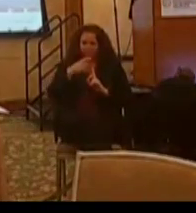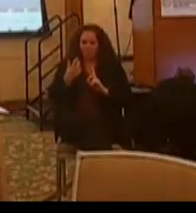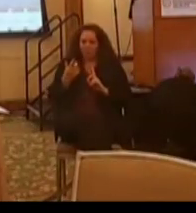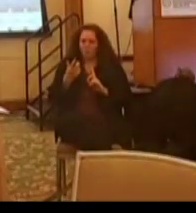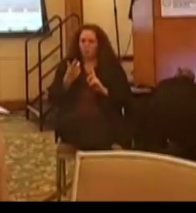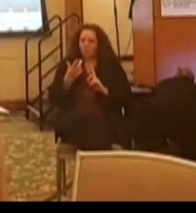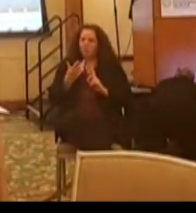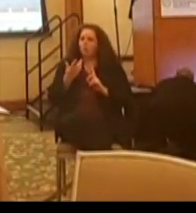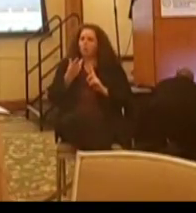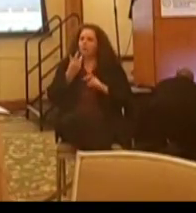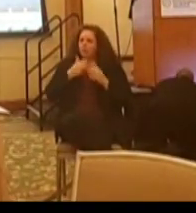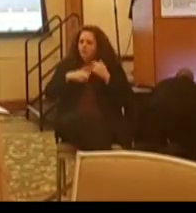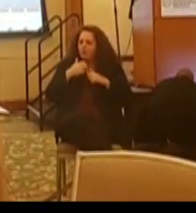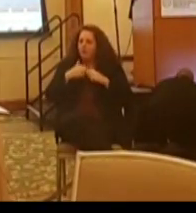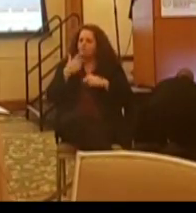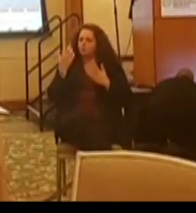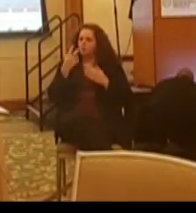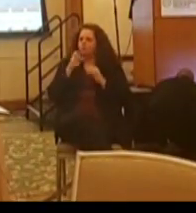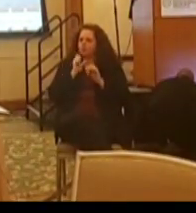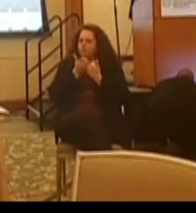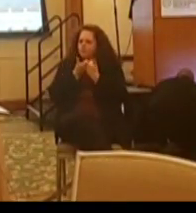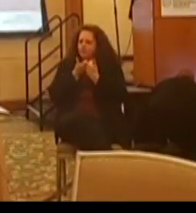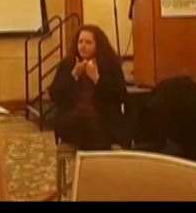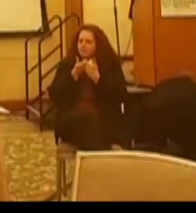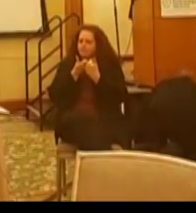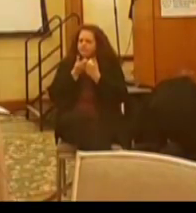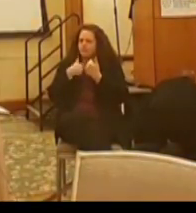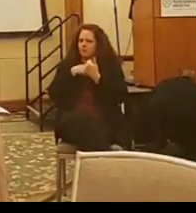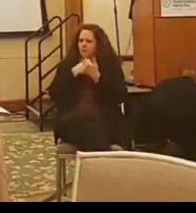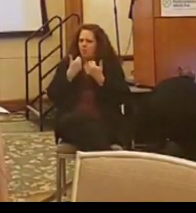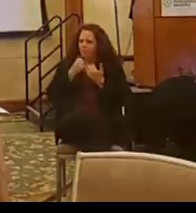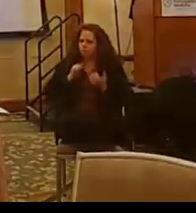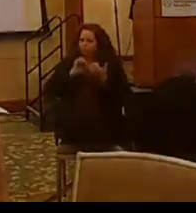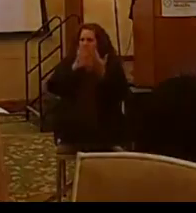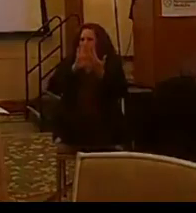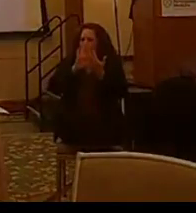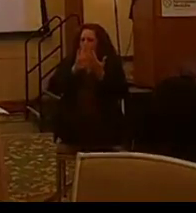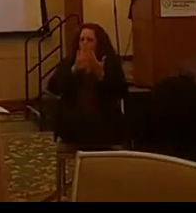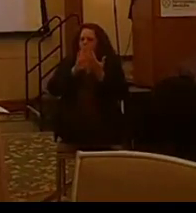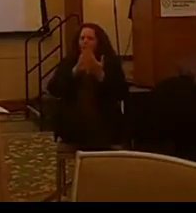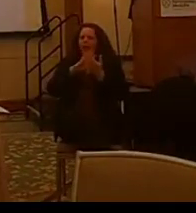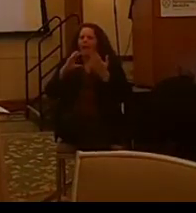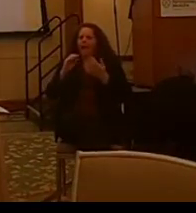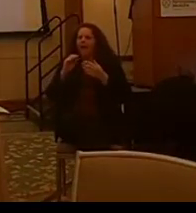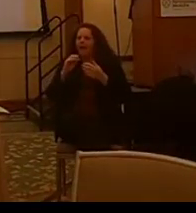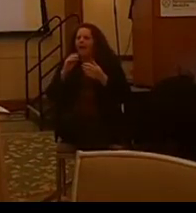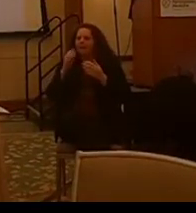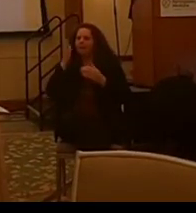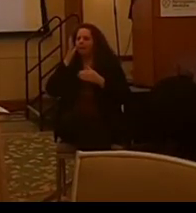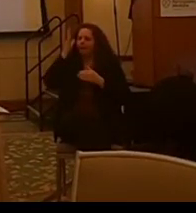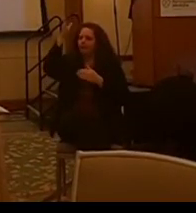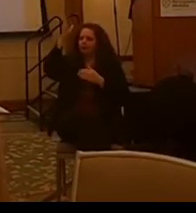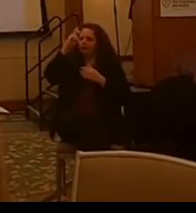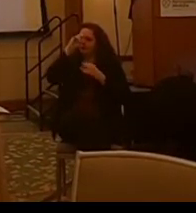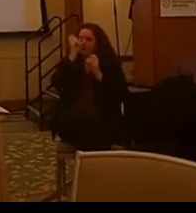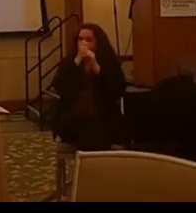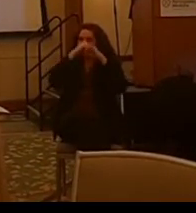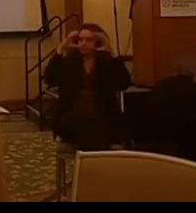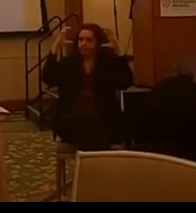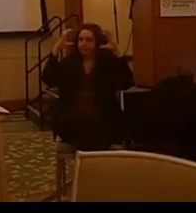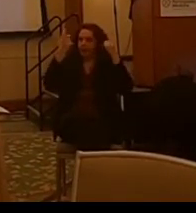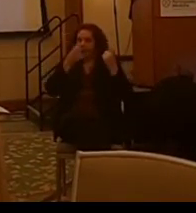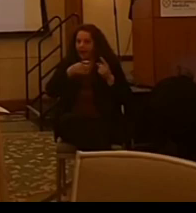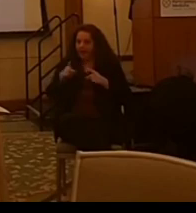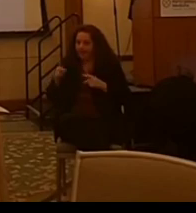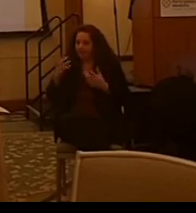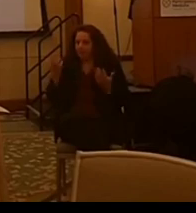problems and the challenges that we're trying to address within Patient Revolution, and what's the future that we kind of imagine or that we see,